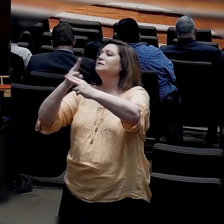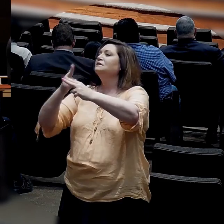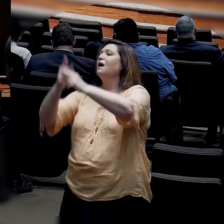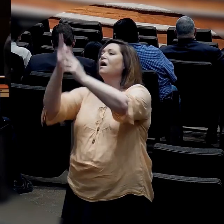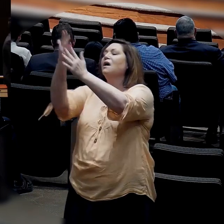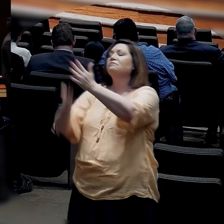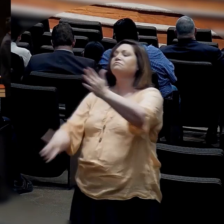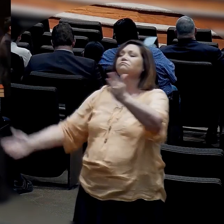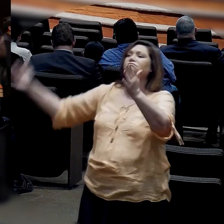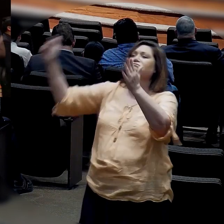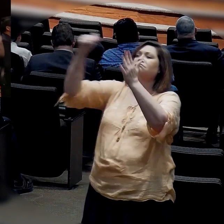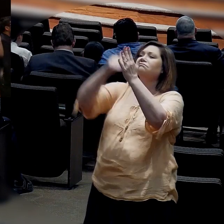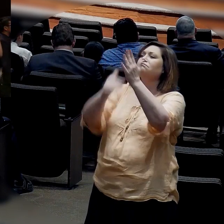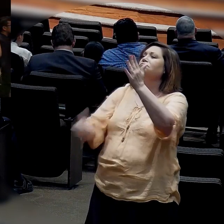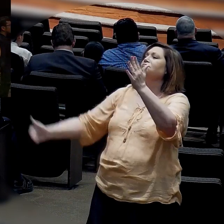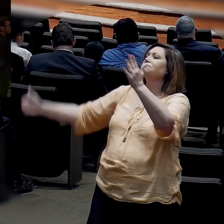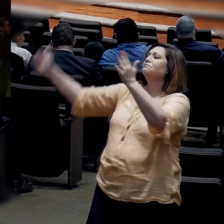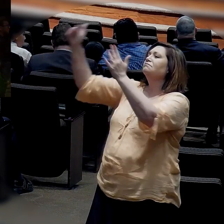Lord.